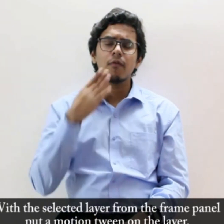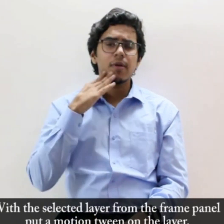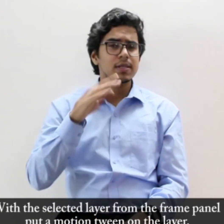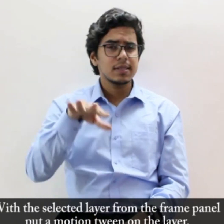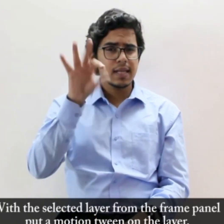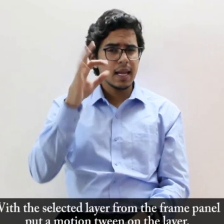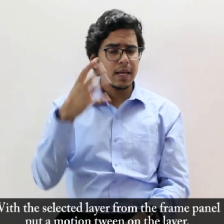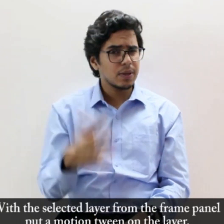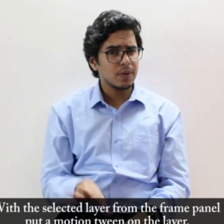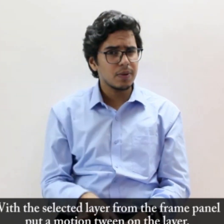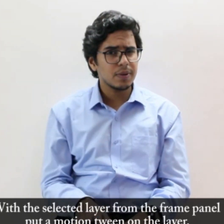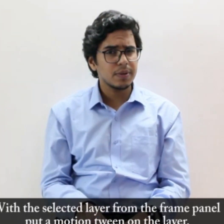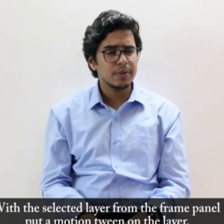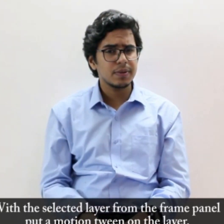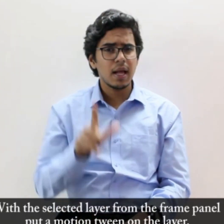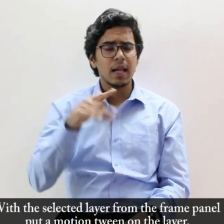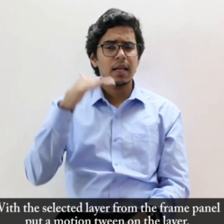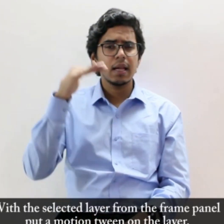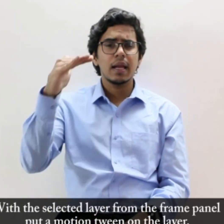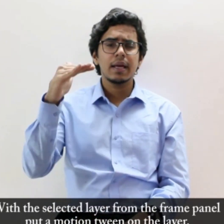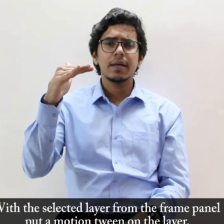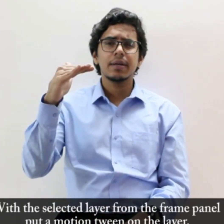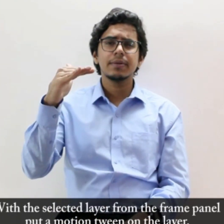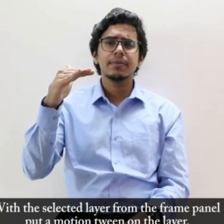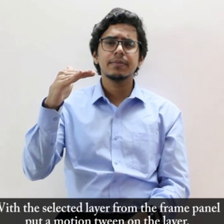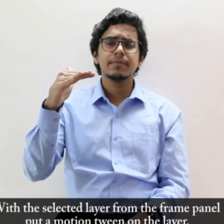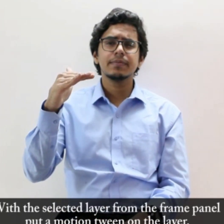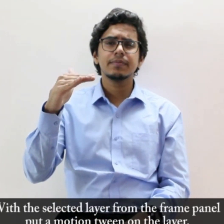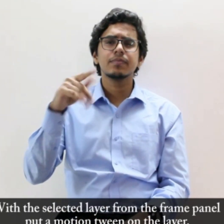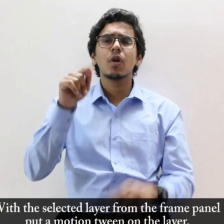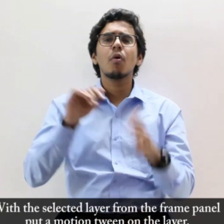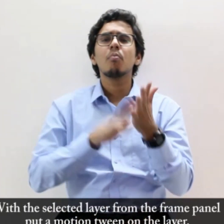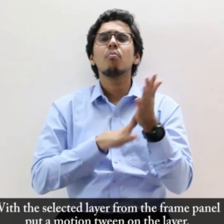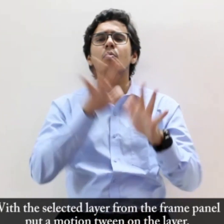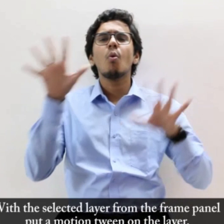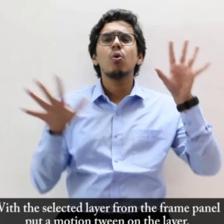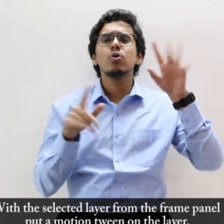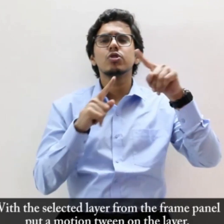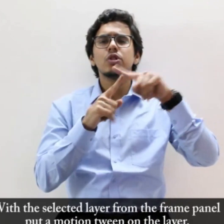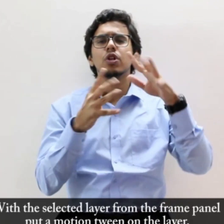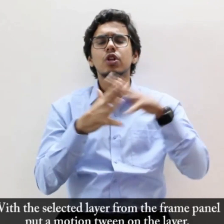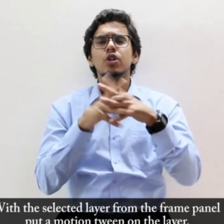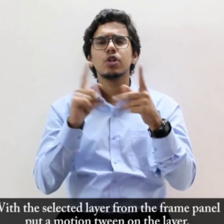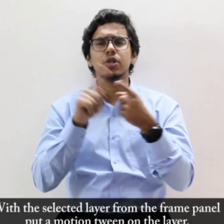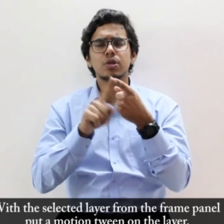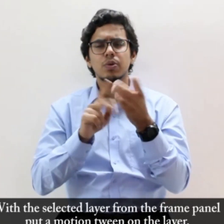With the selected layer from the frame panel, put a motion tween on the layer.